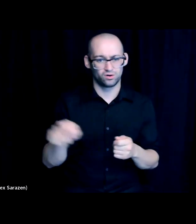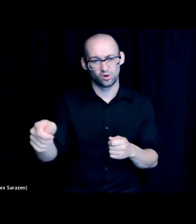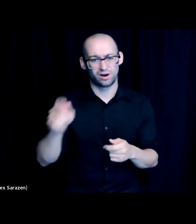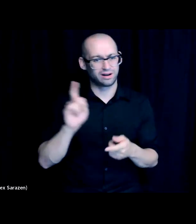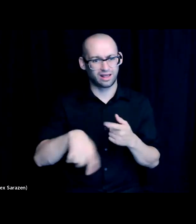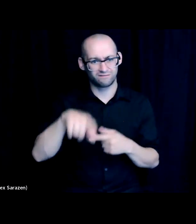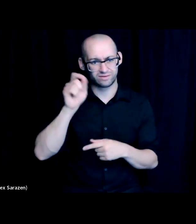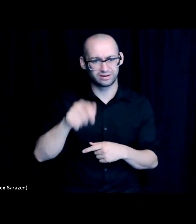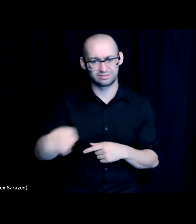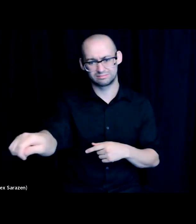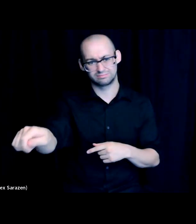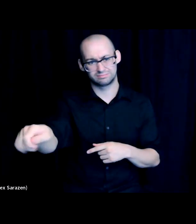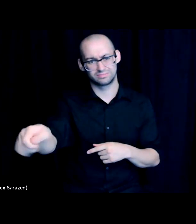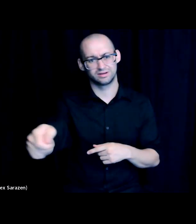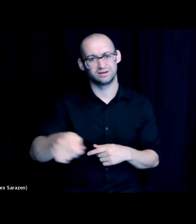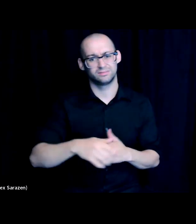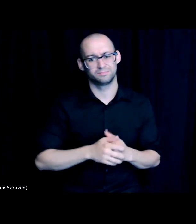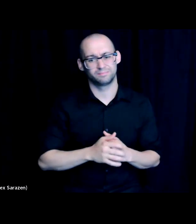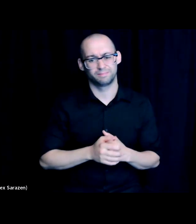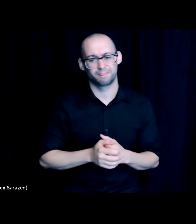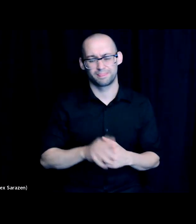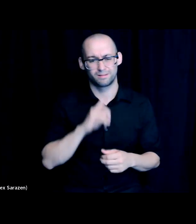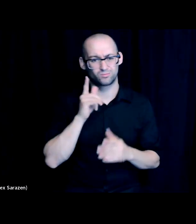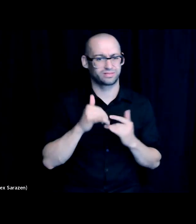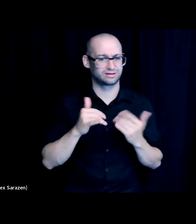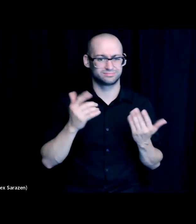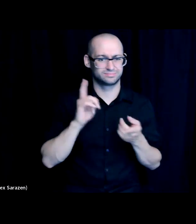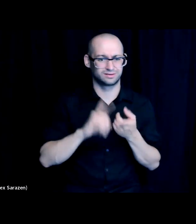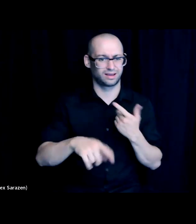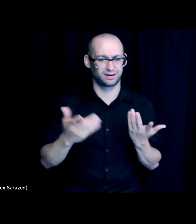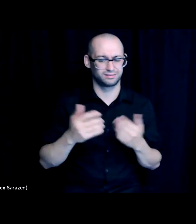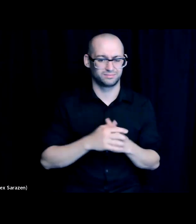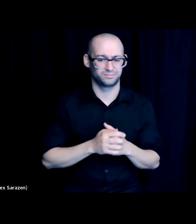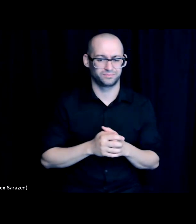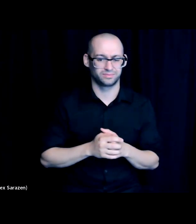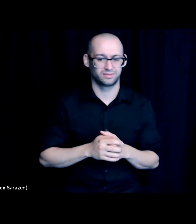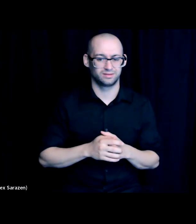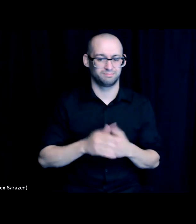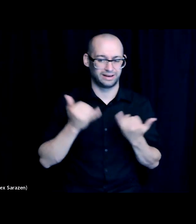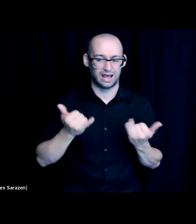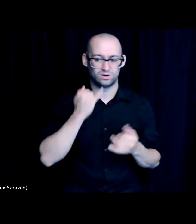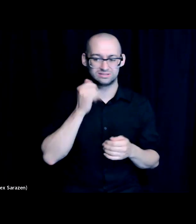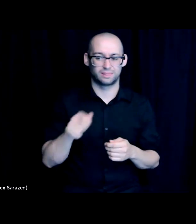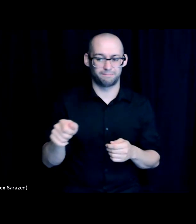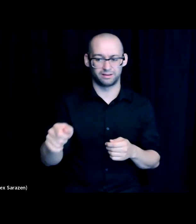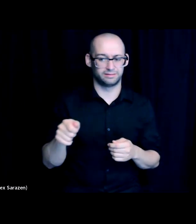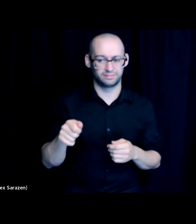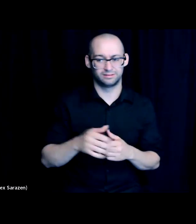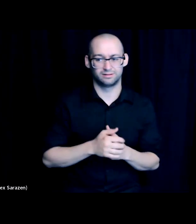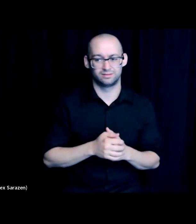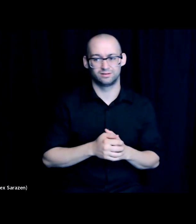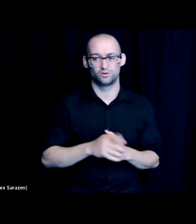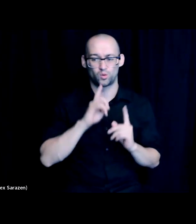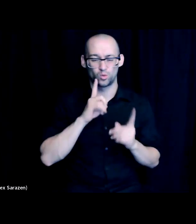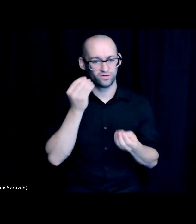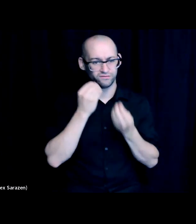man, I'm really inept and doing something wrong. In reality, it was just a push button now. Ordering food